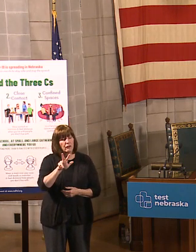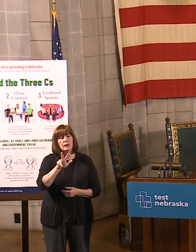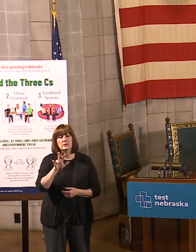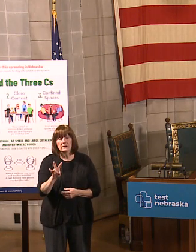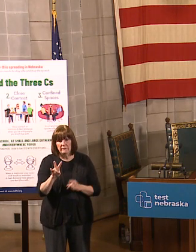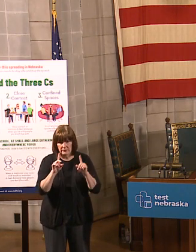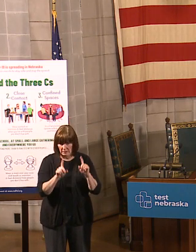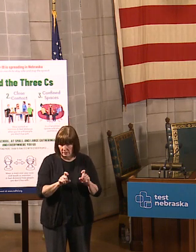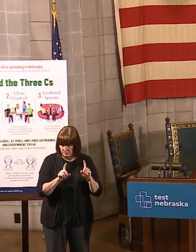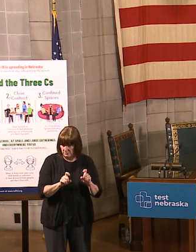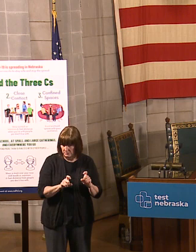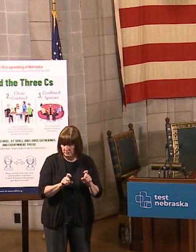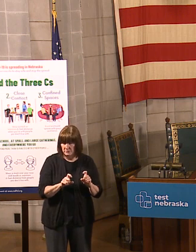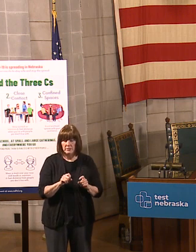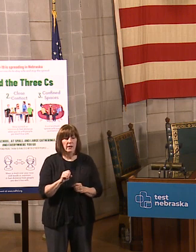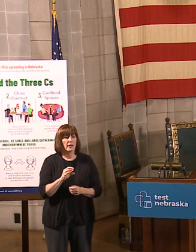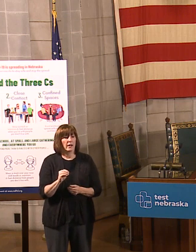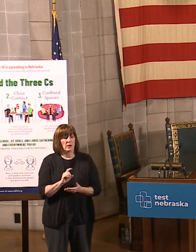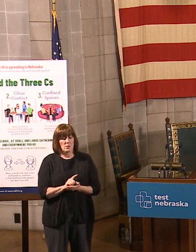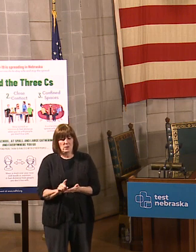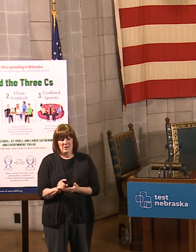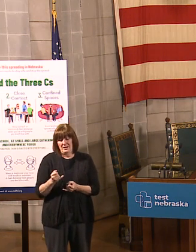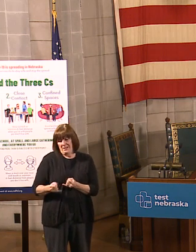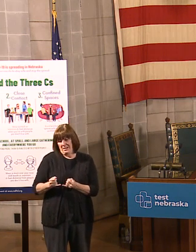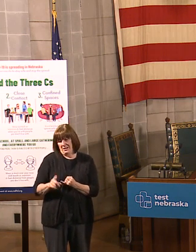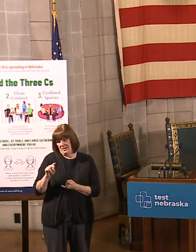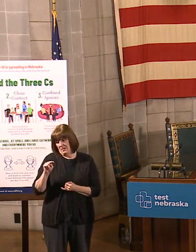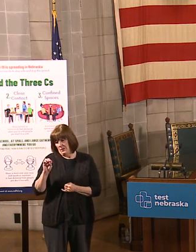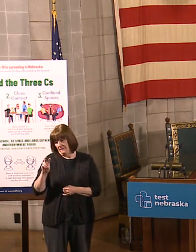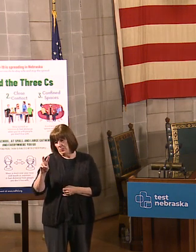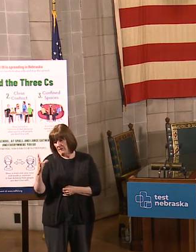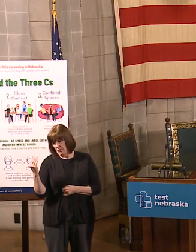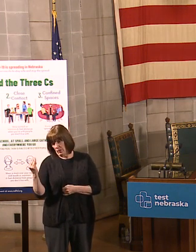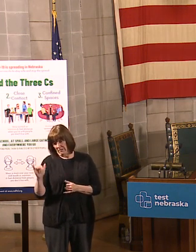3,237 tests. And for the week that ended November 14th, we did